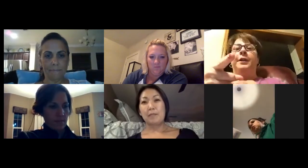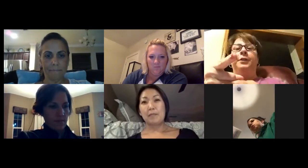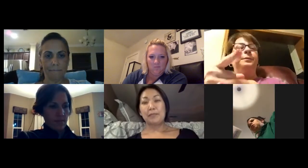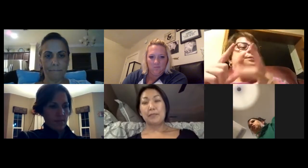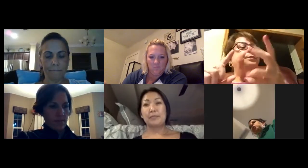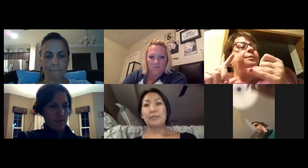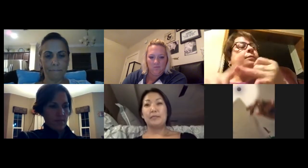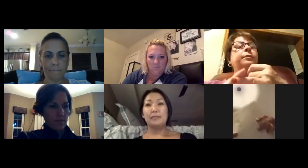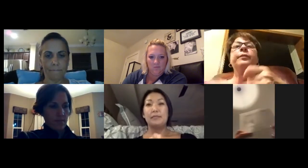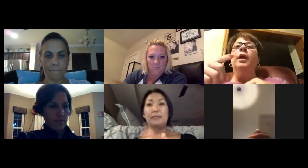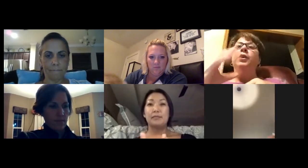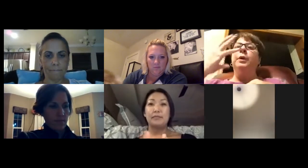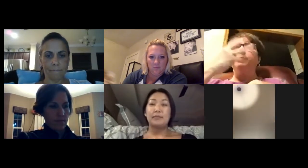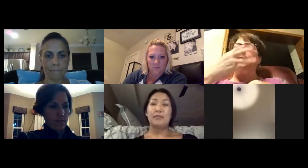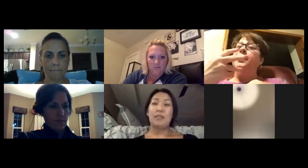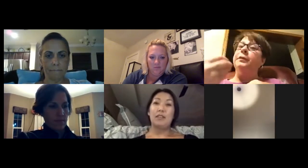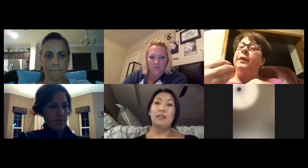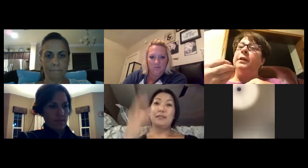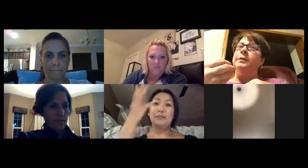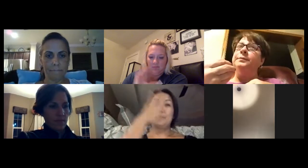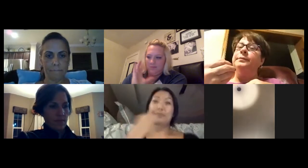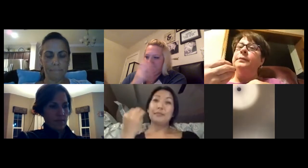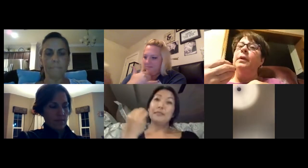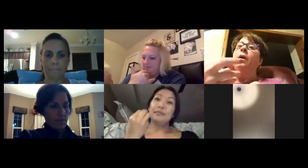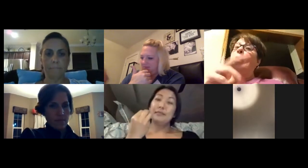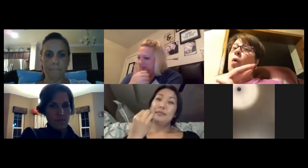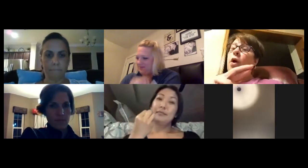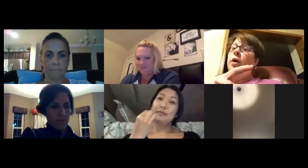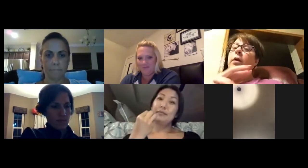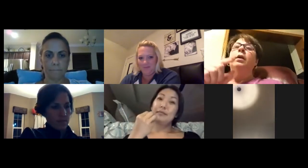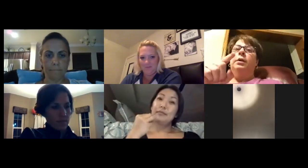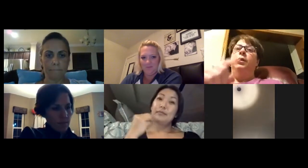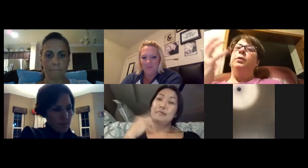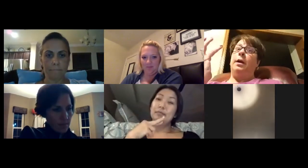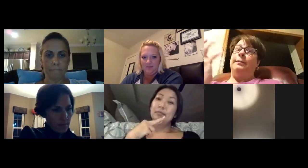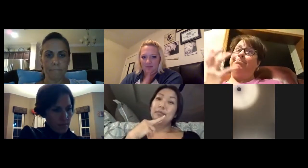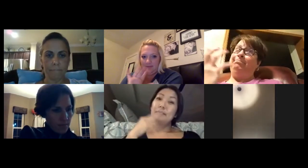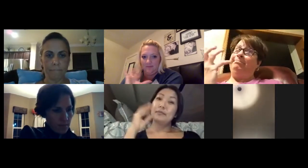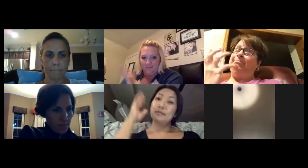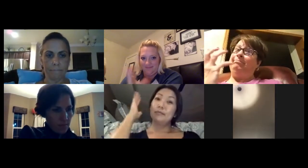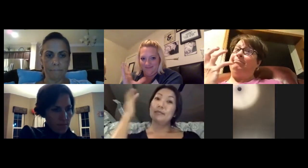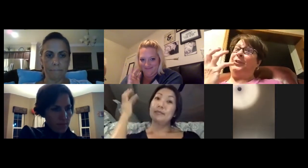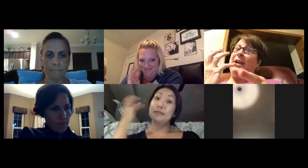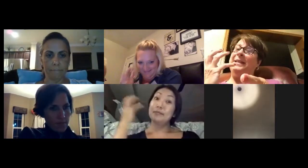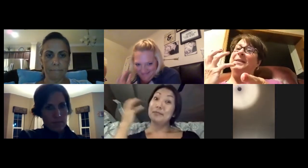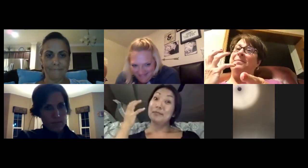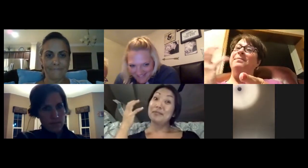you? You are beautiful, or you are, you're handsome. Yeah,